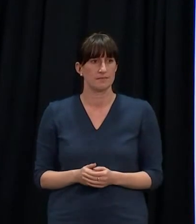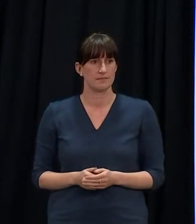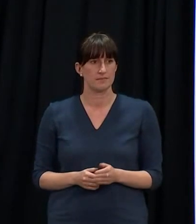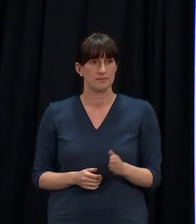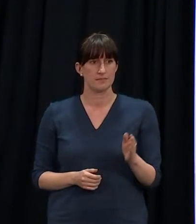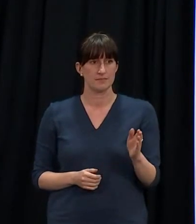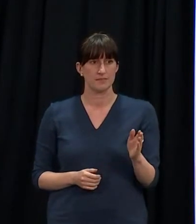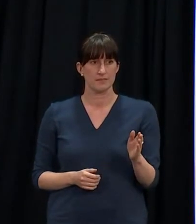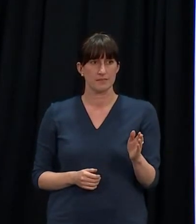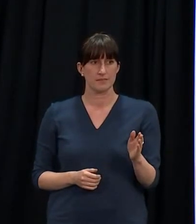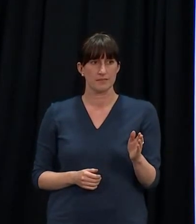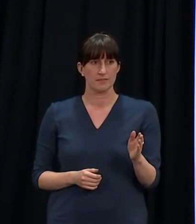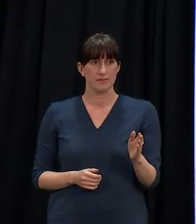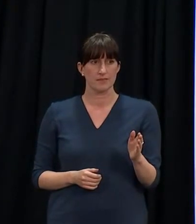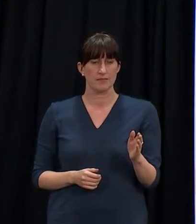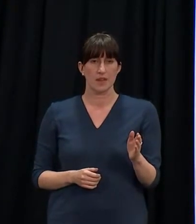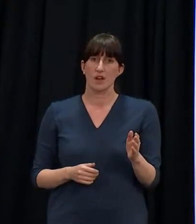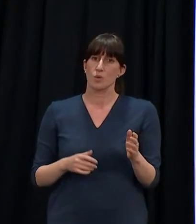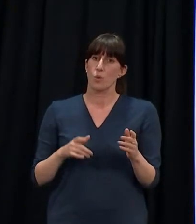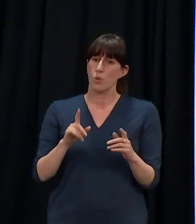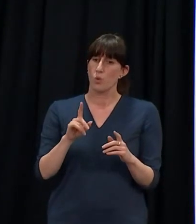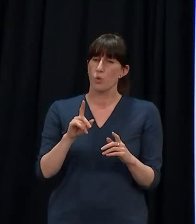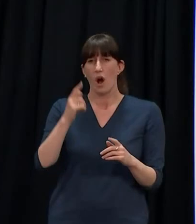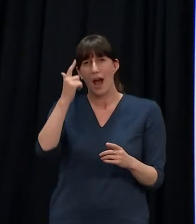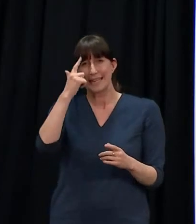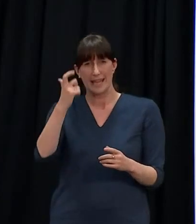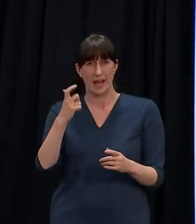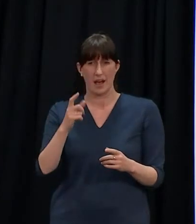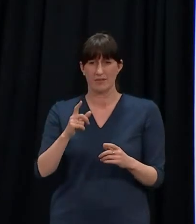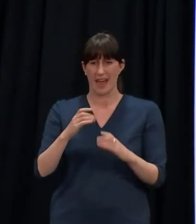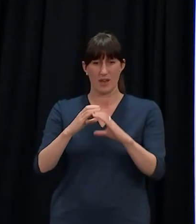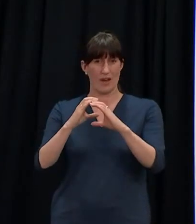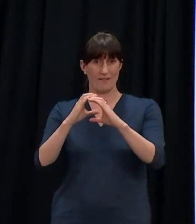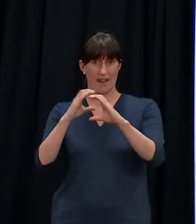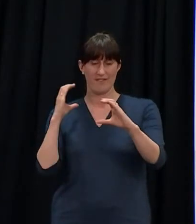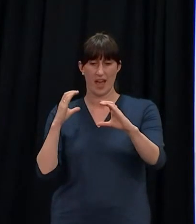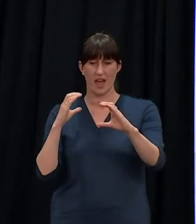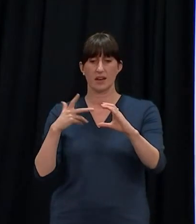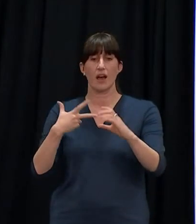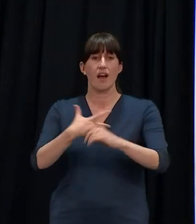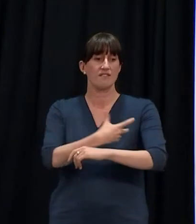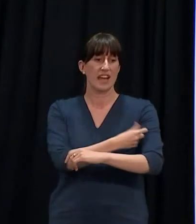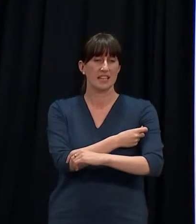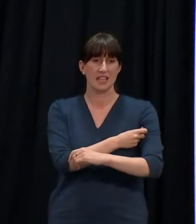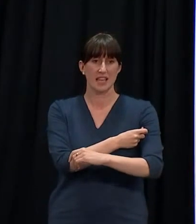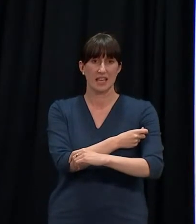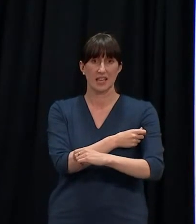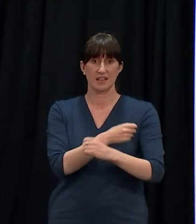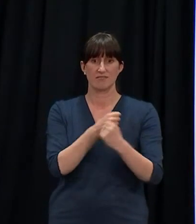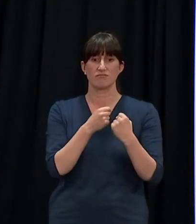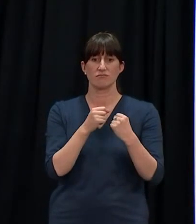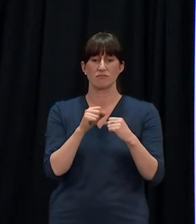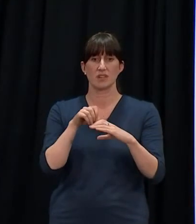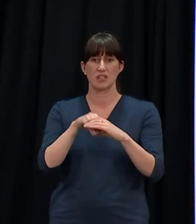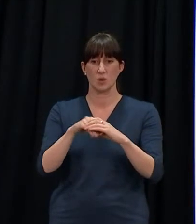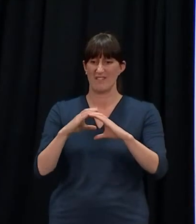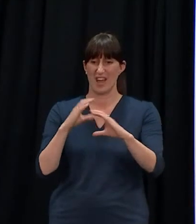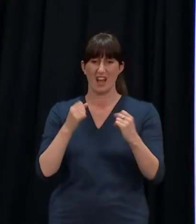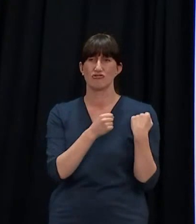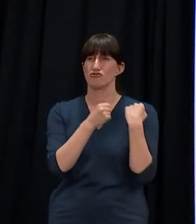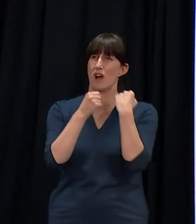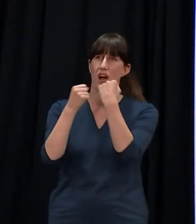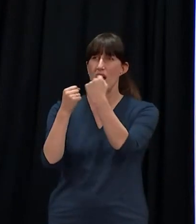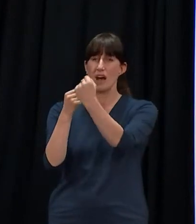of putting vaccines in vans, driving up and down the coast, going down to the hard-to-reach areas. Are you confident that they've actually got the resources